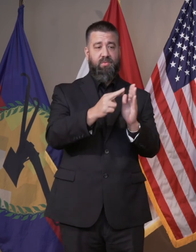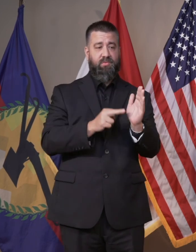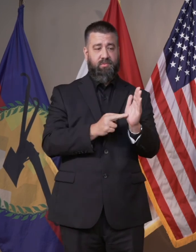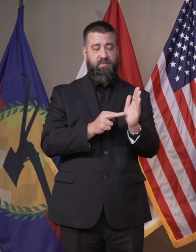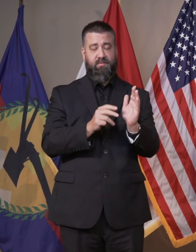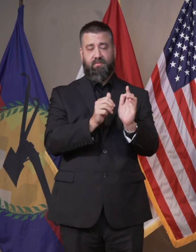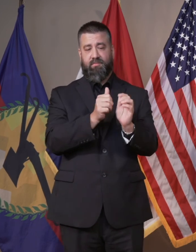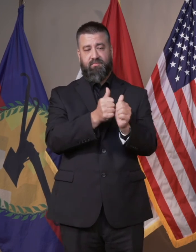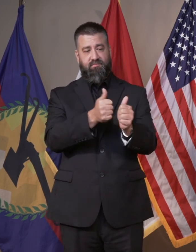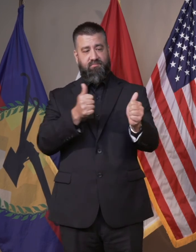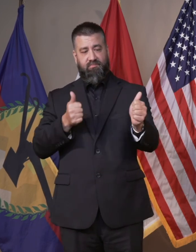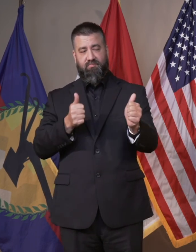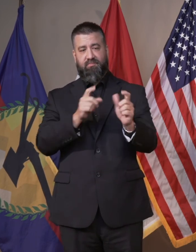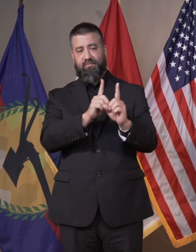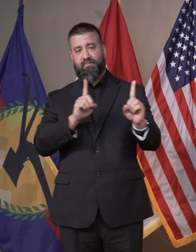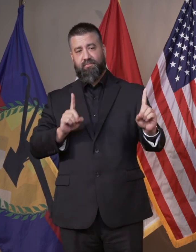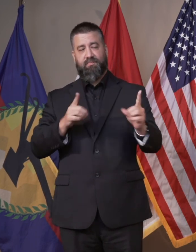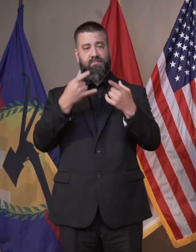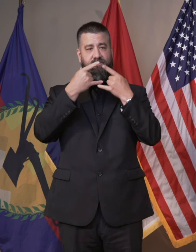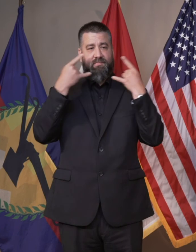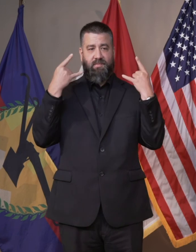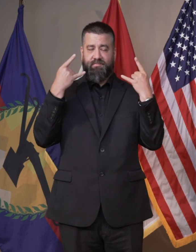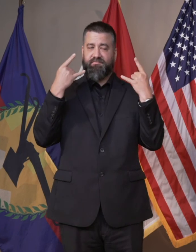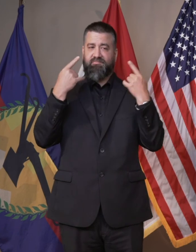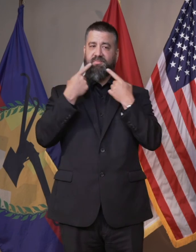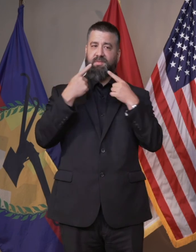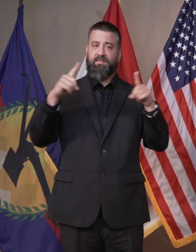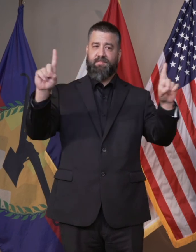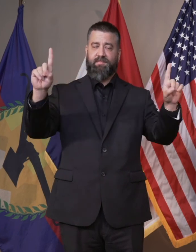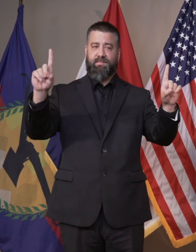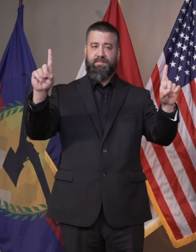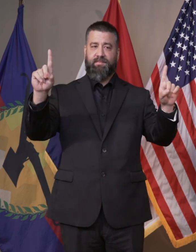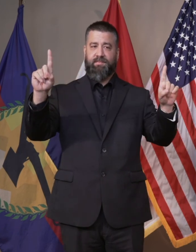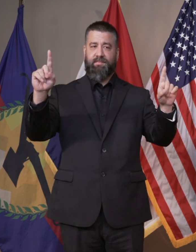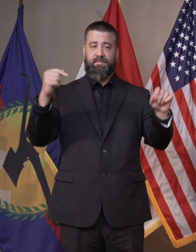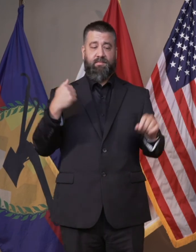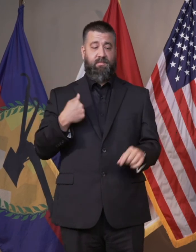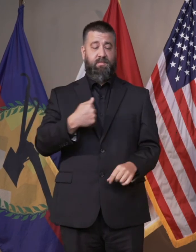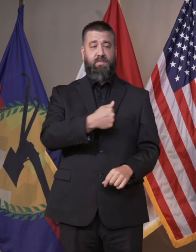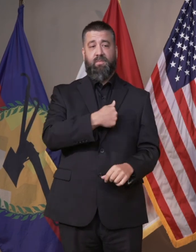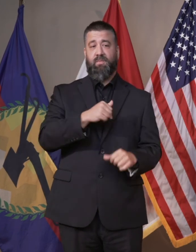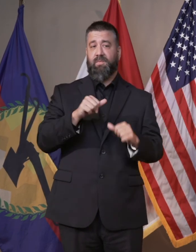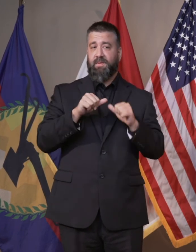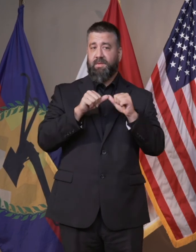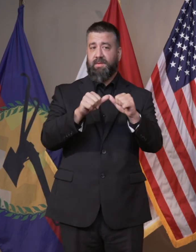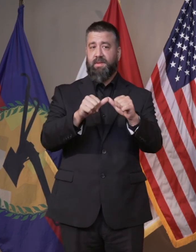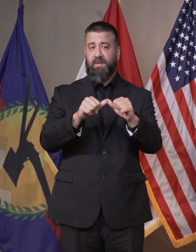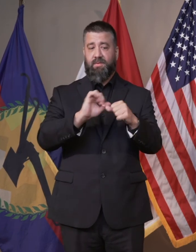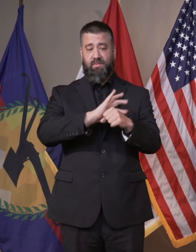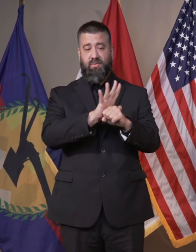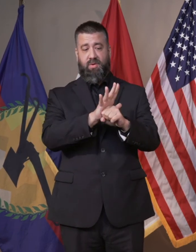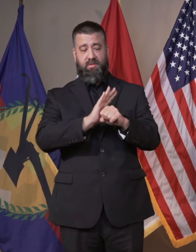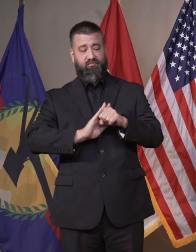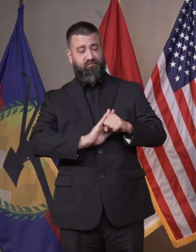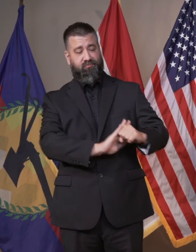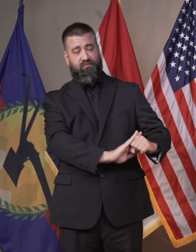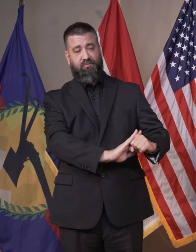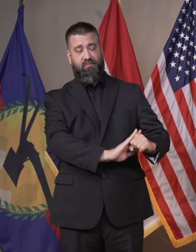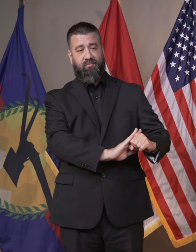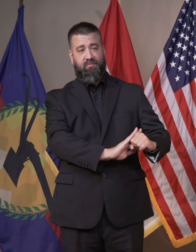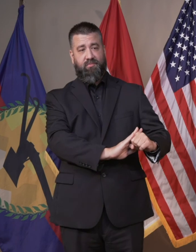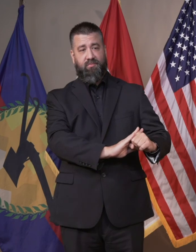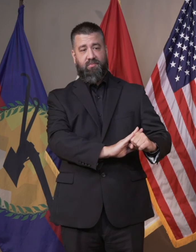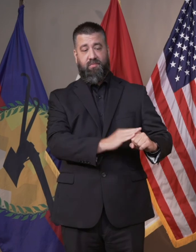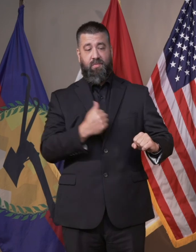off. And as we continue to work together to keep the virus at bay in our community, St. Louis County is working